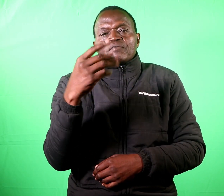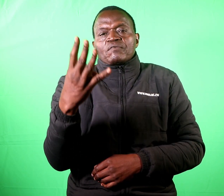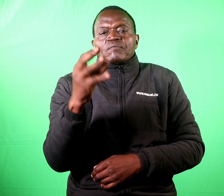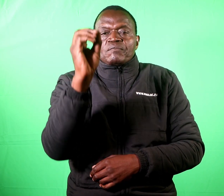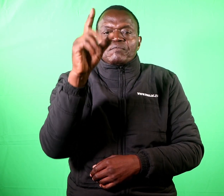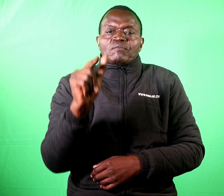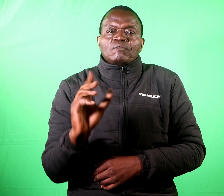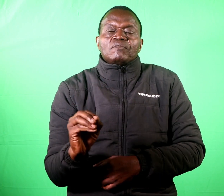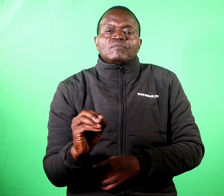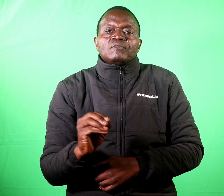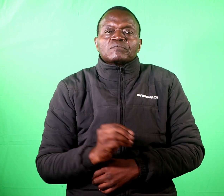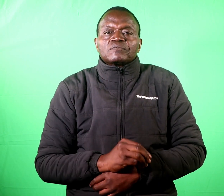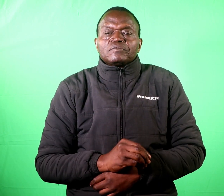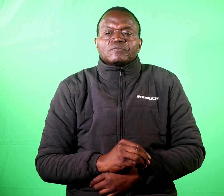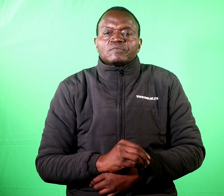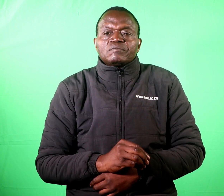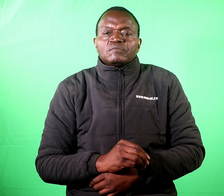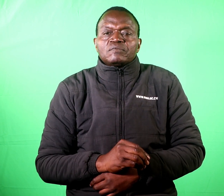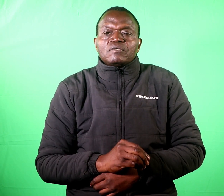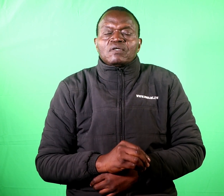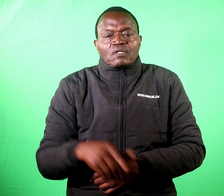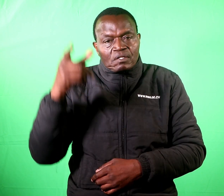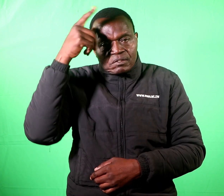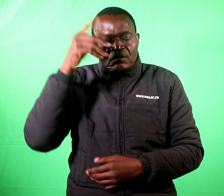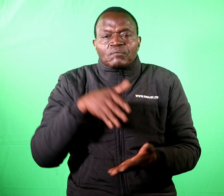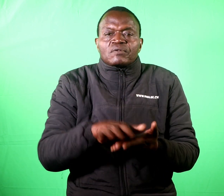5.4%, livestock production or sales